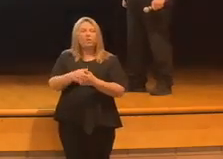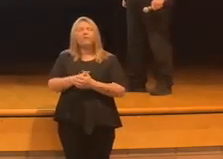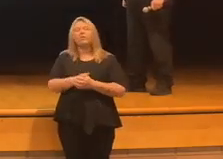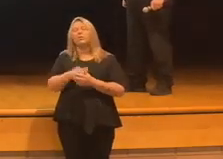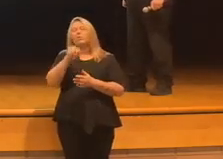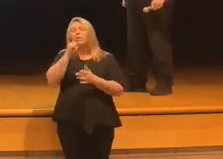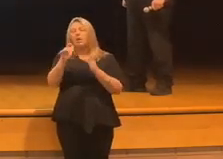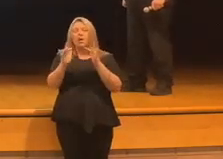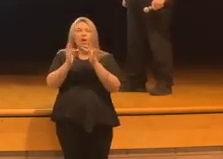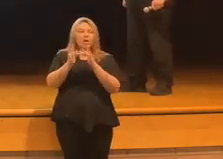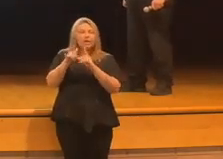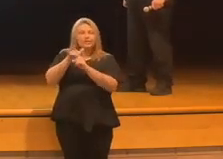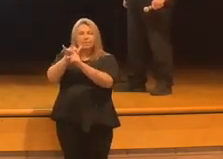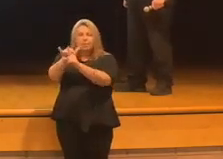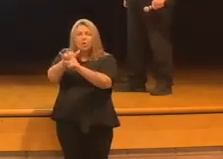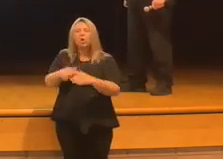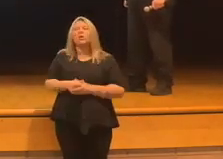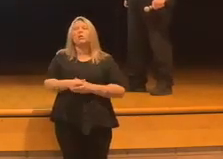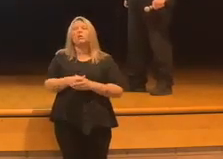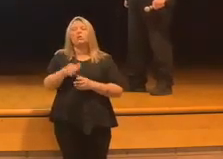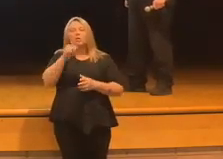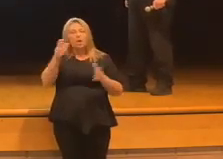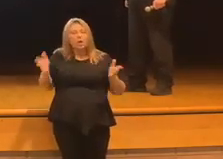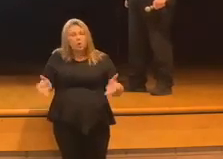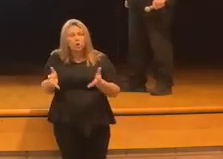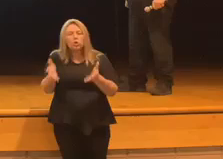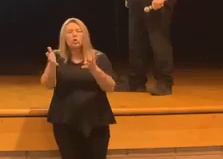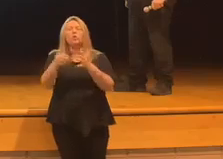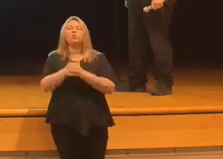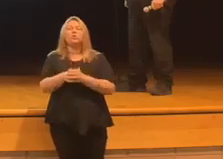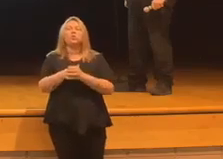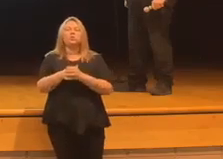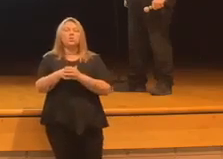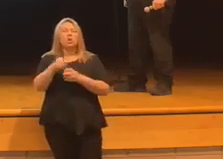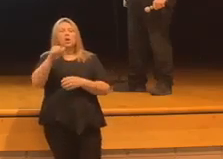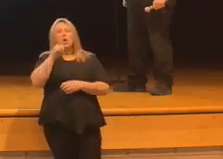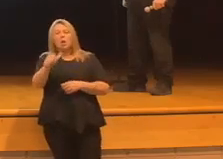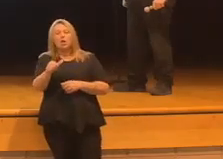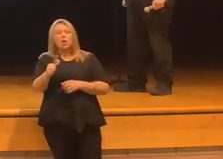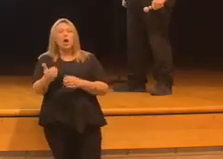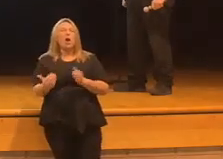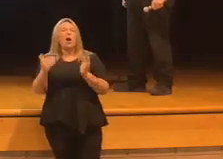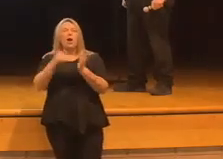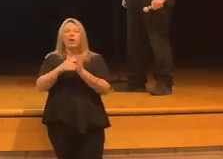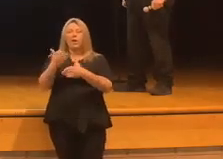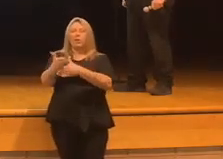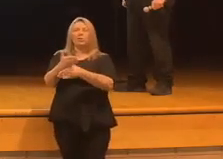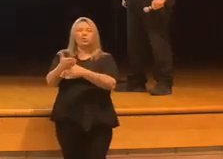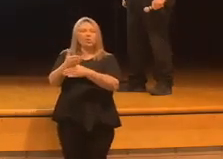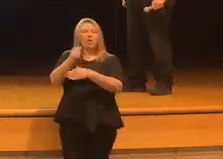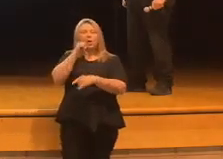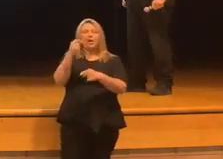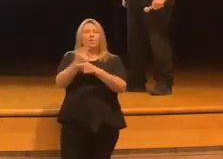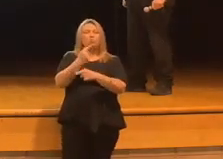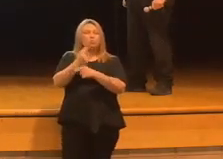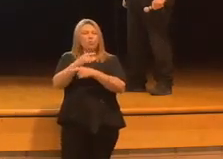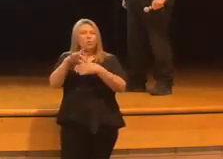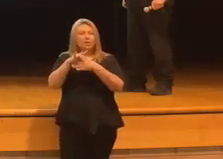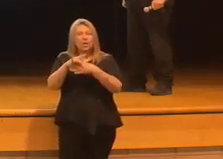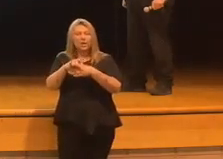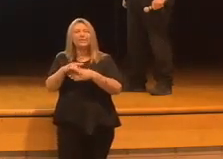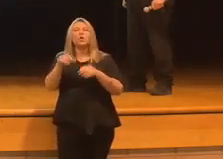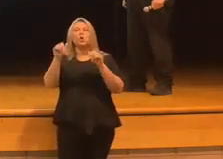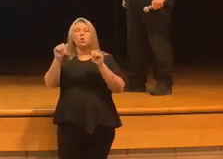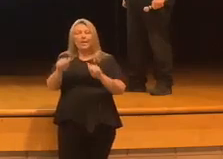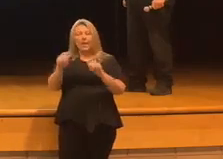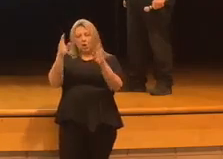cyberbully. Don't encourage it. Don't request or reshare inappropriate content. There are charges that can come with